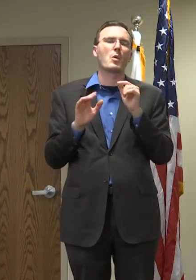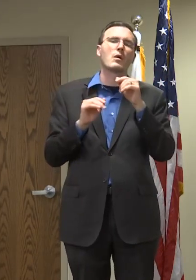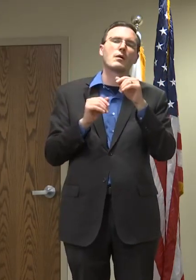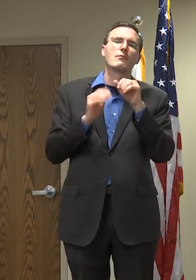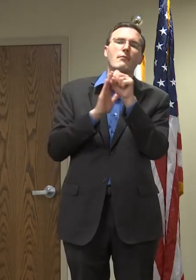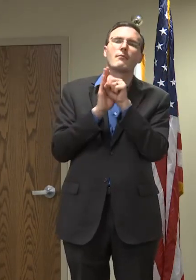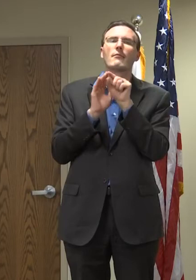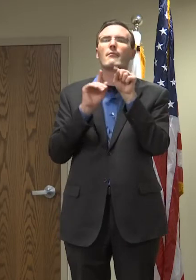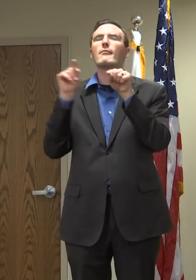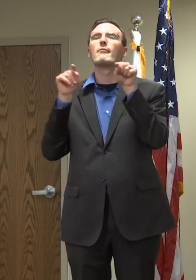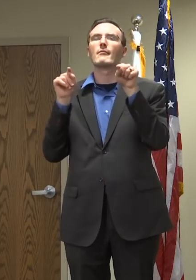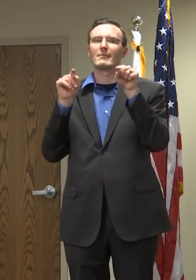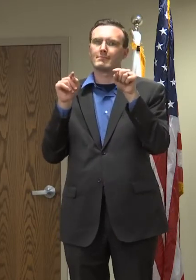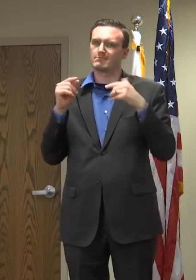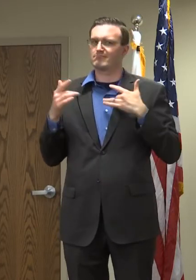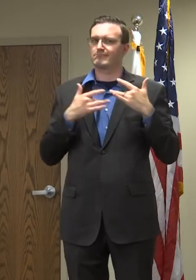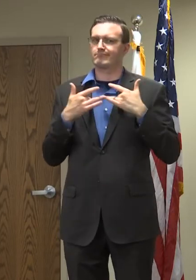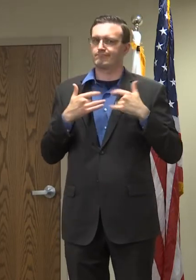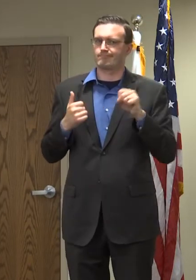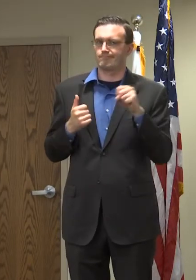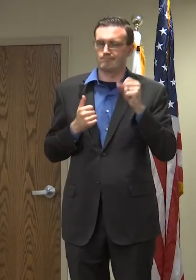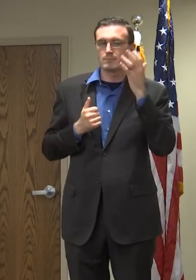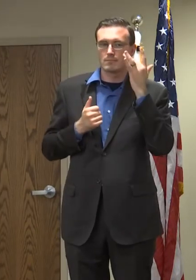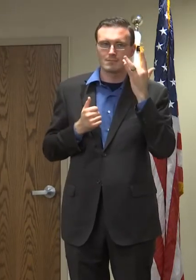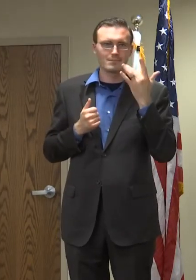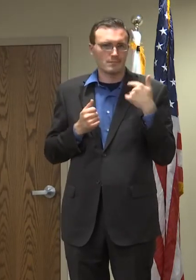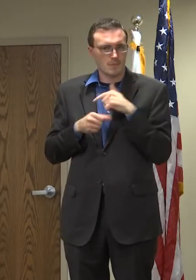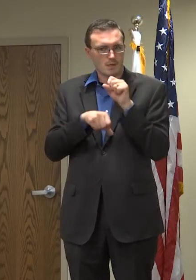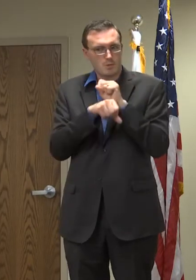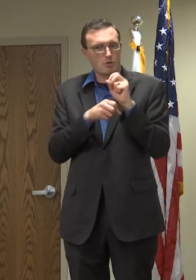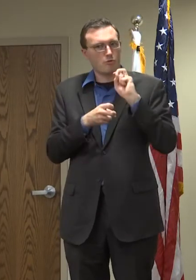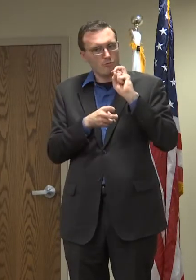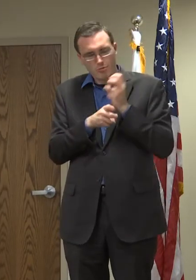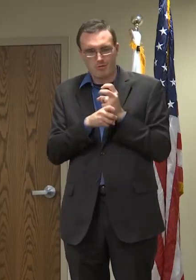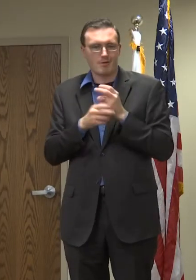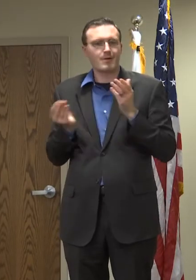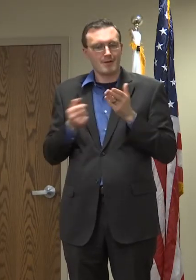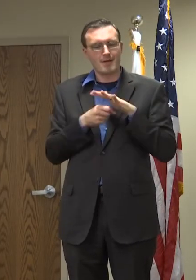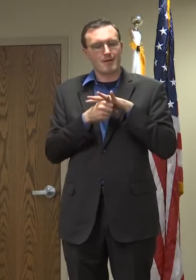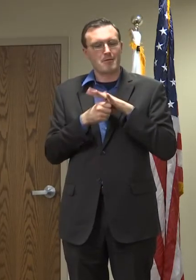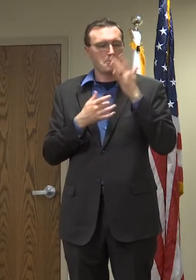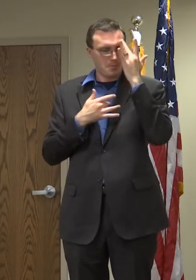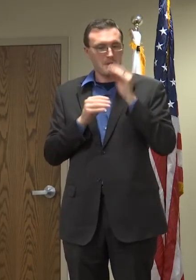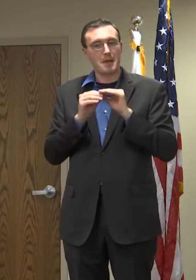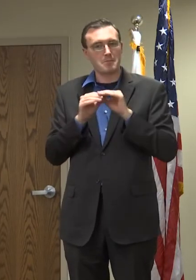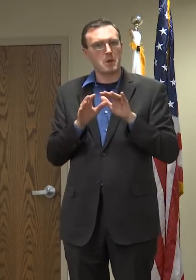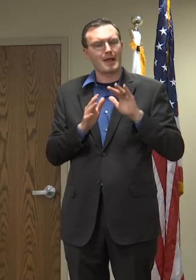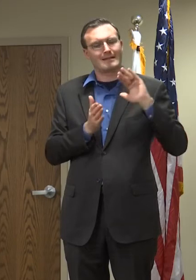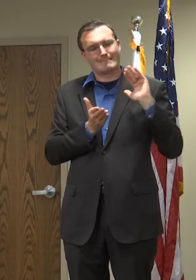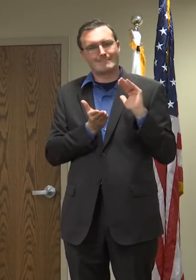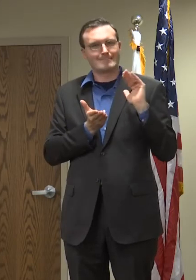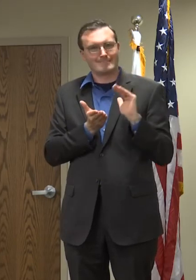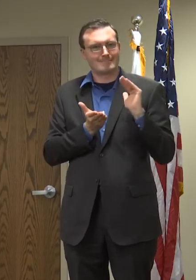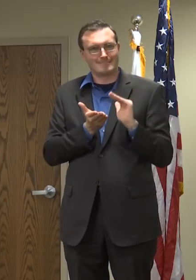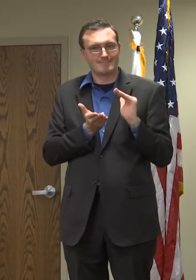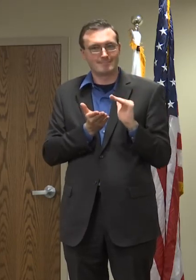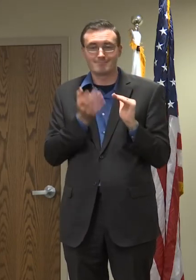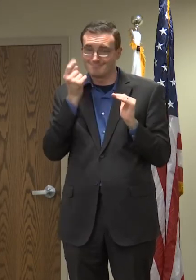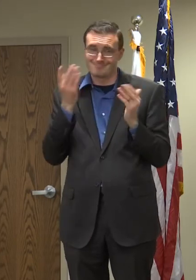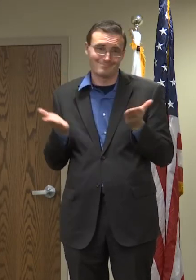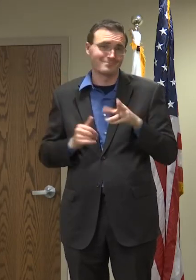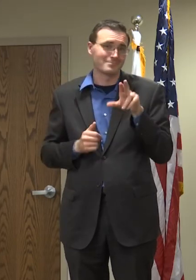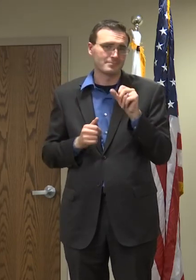rates. One, because we work so hard to keep ours low. And as we know, we're a very mobile